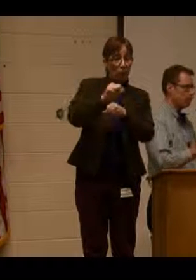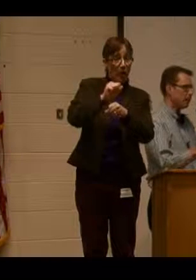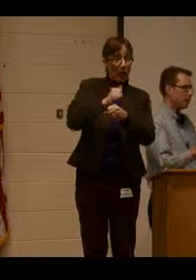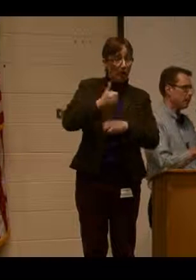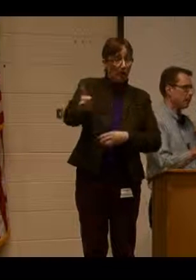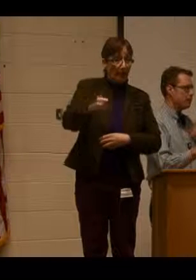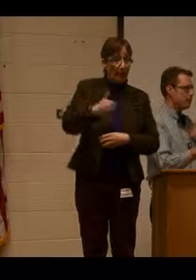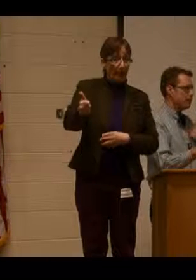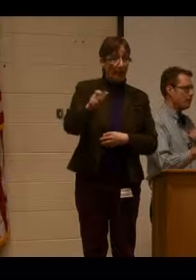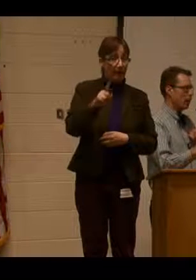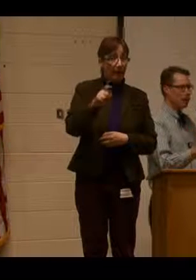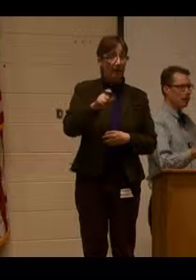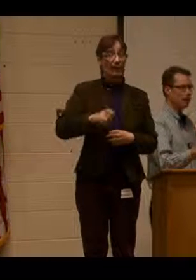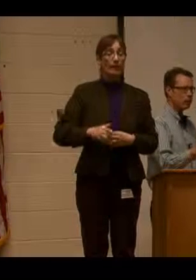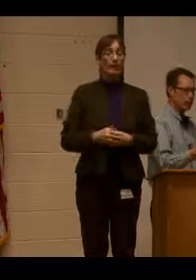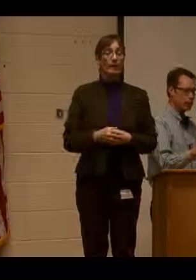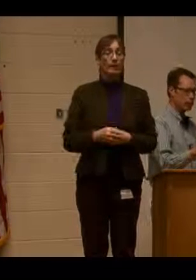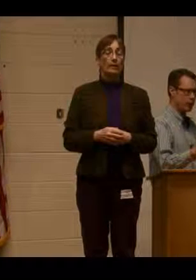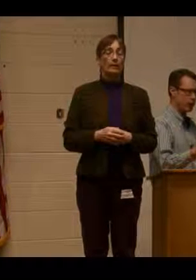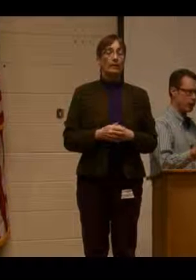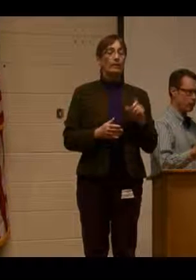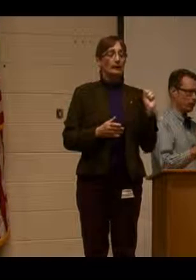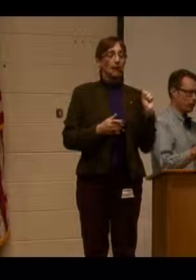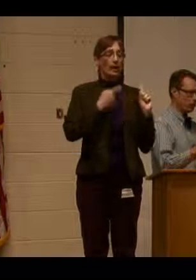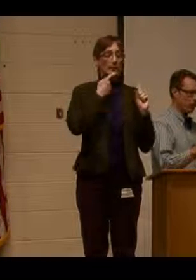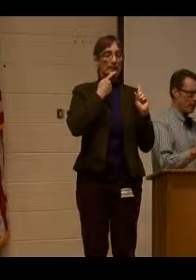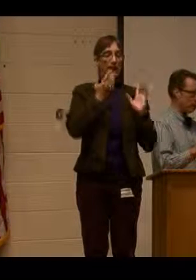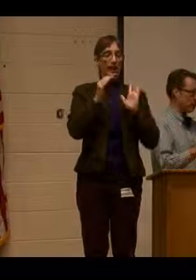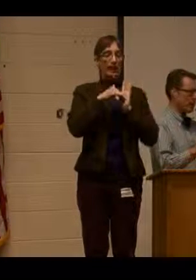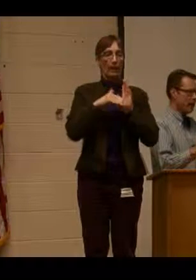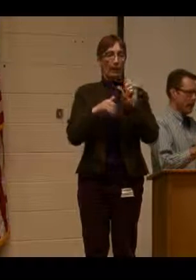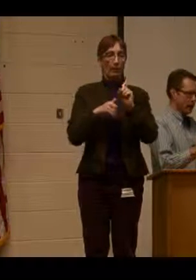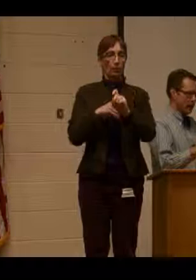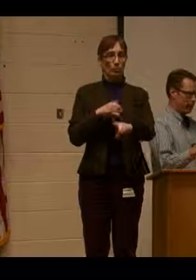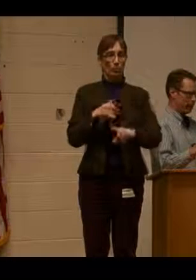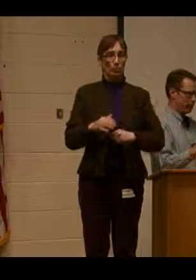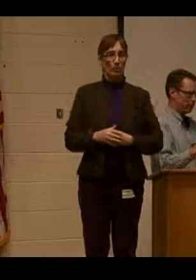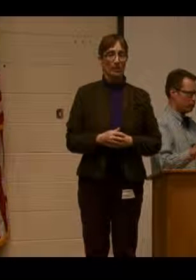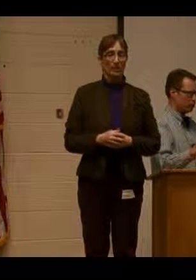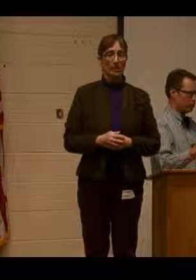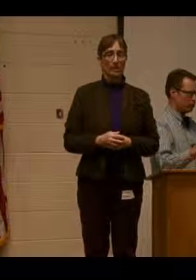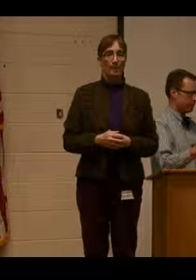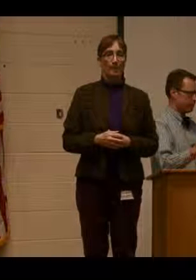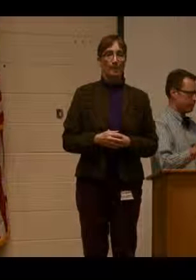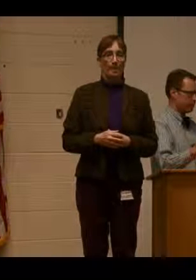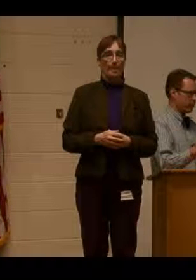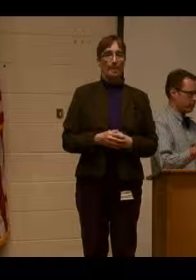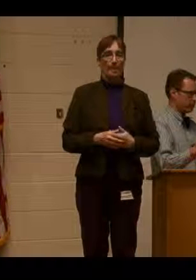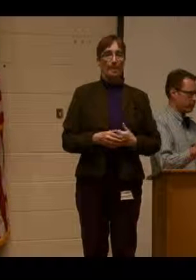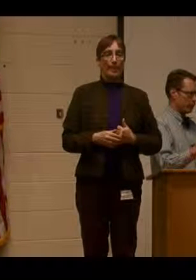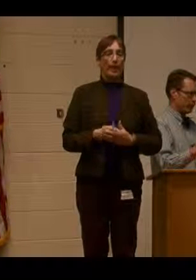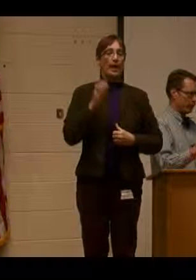the question, I'll repeat the question, and then I'll start it, but then I'm going to turn it over to Heather.